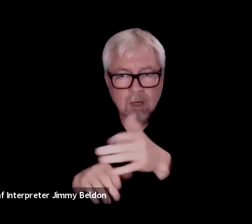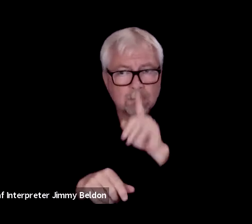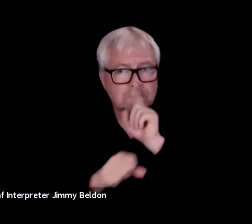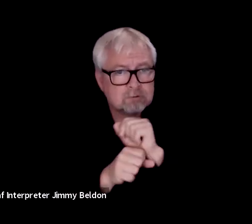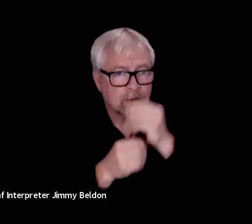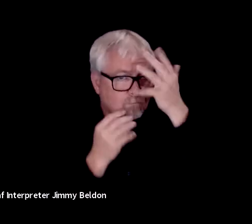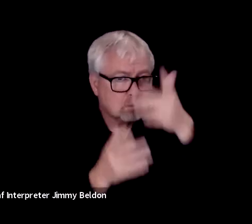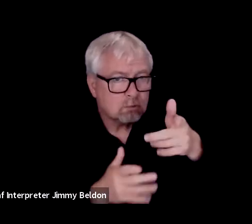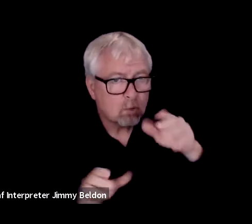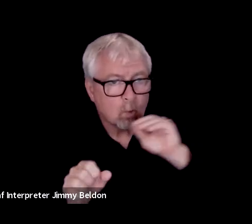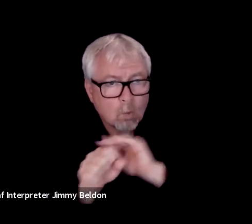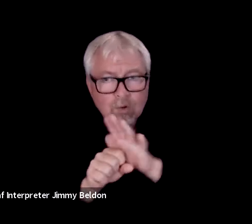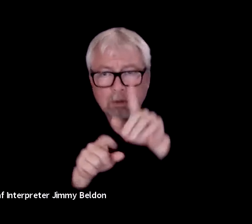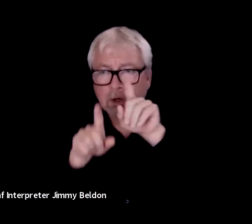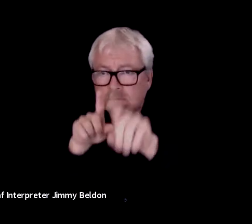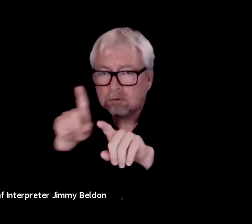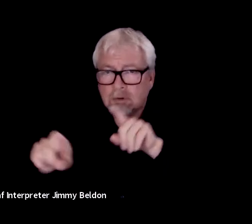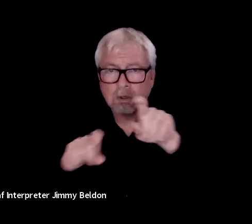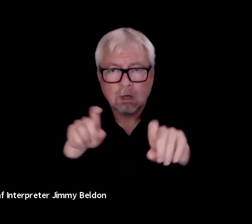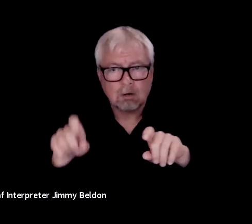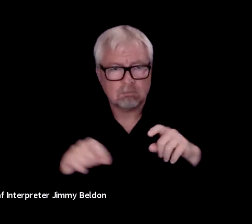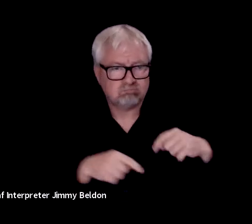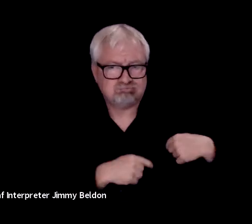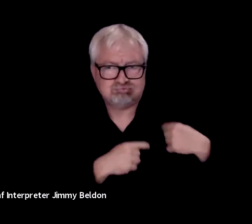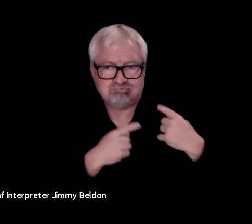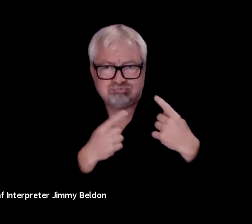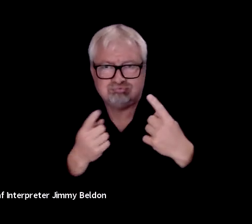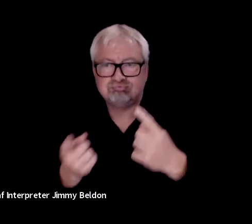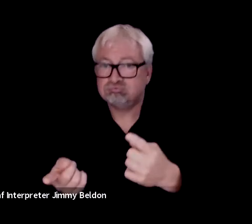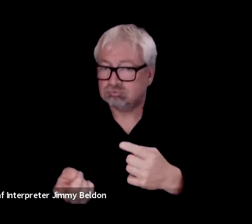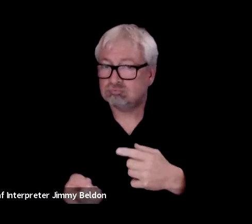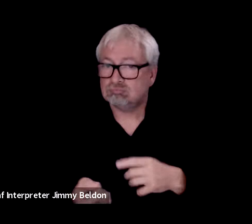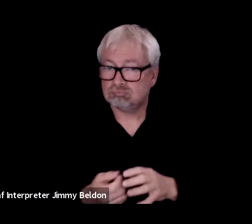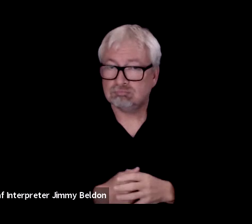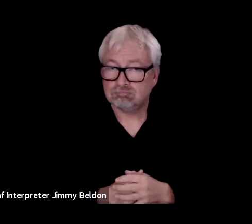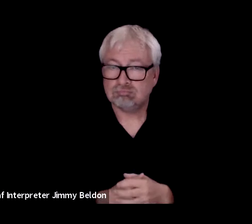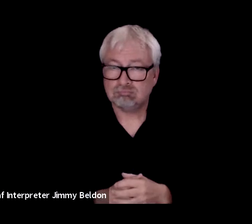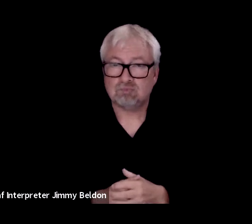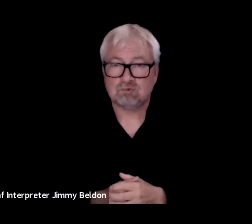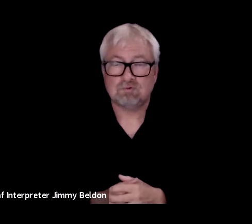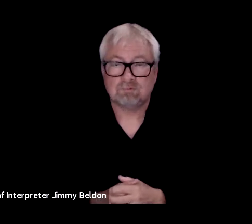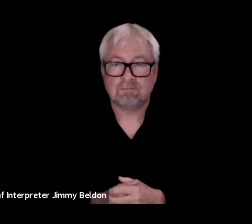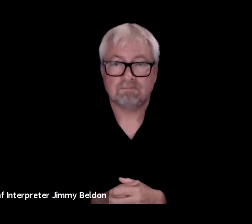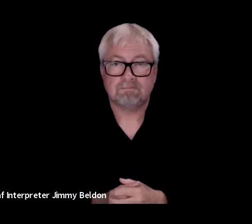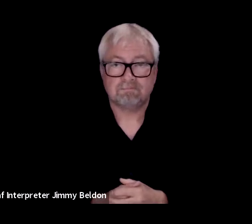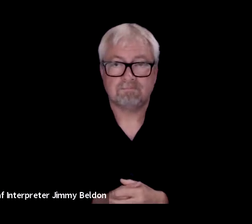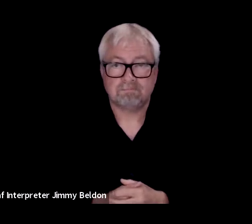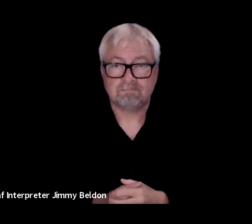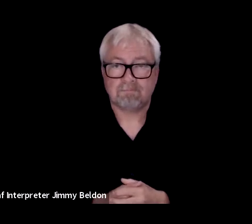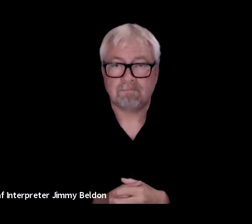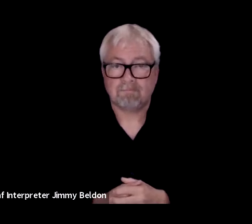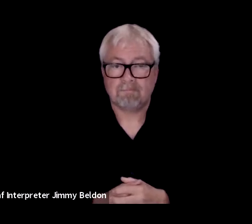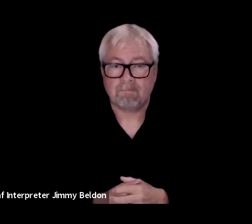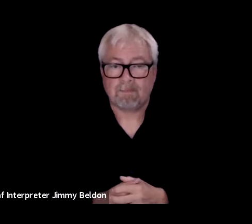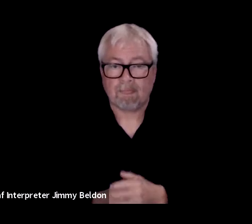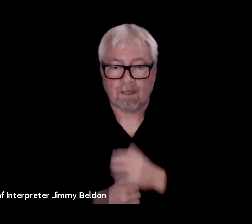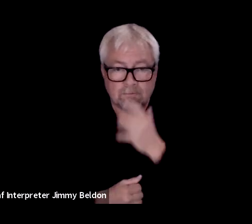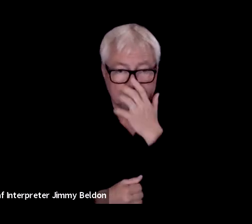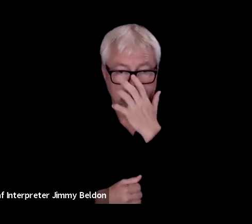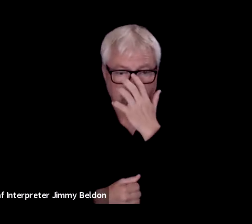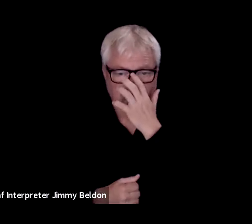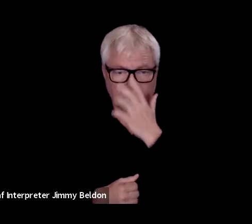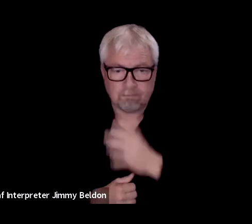number of cases and deaths. All of these were specific to this long-term care review. So these are all long-term care